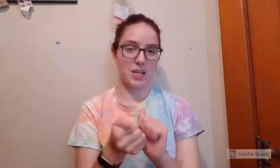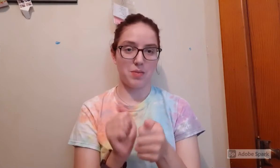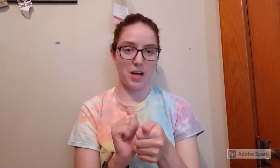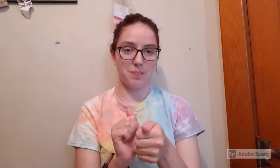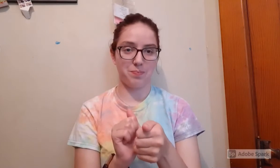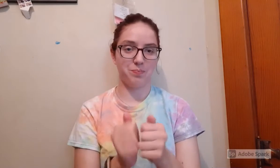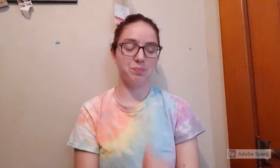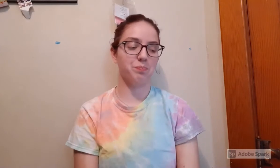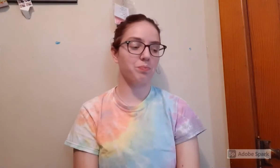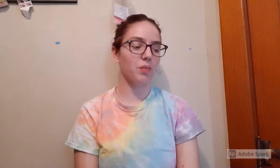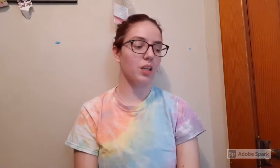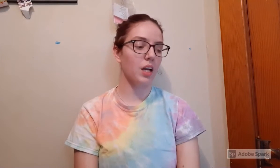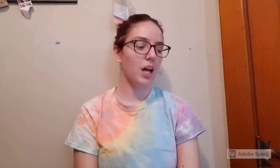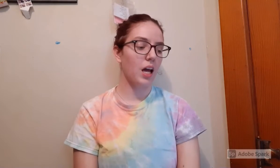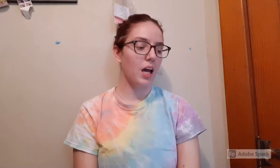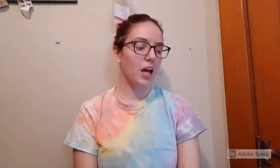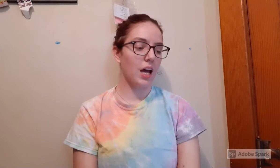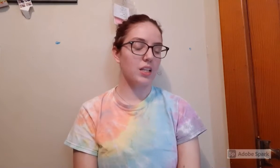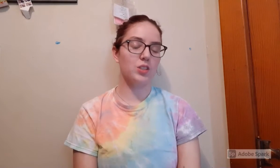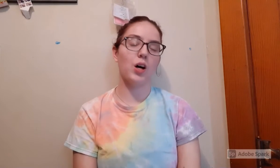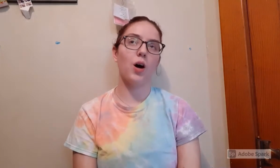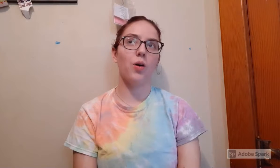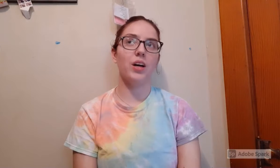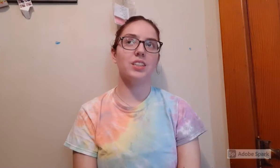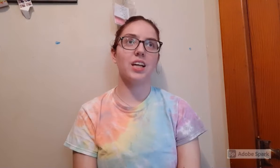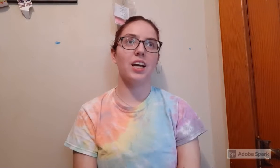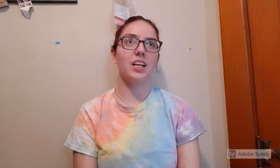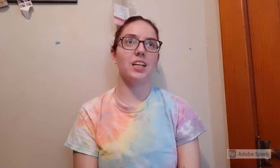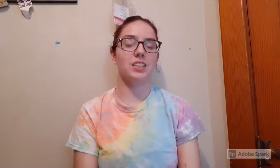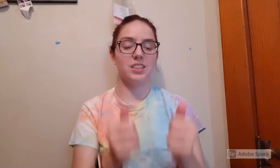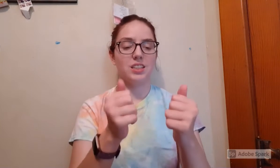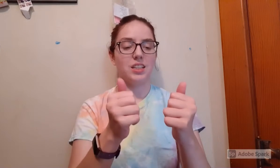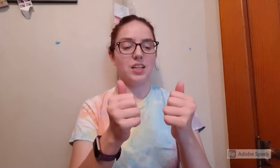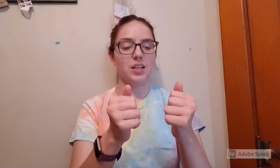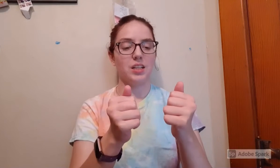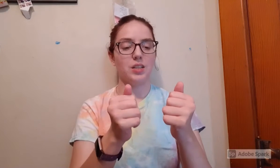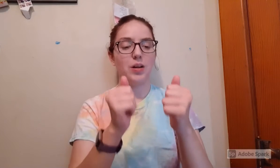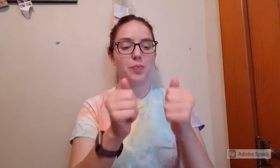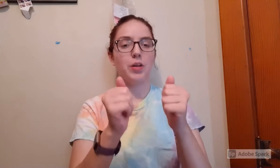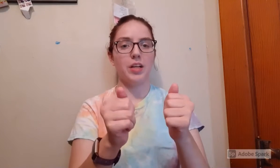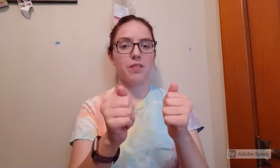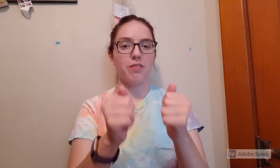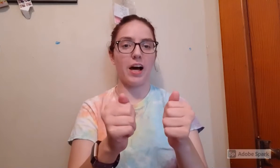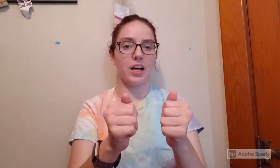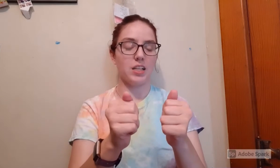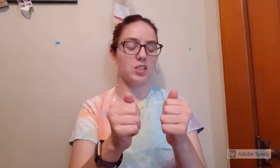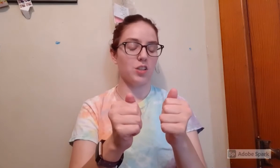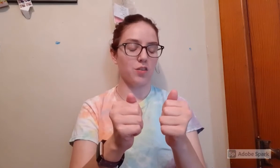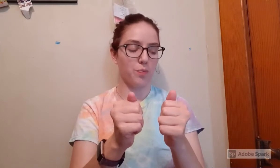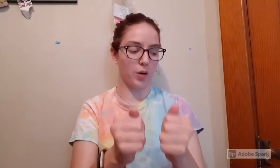time. And so you have to put it flat against your pointing